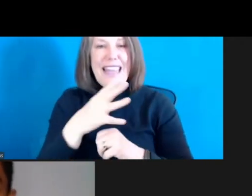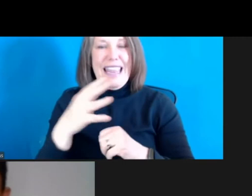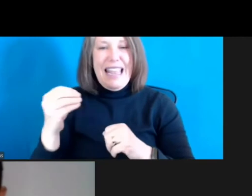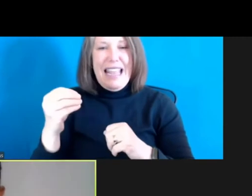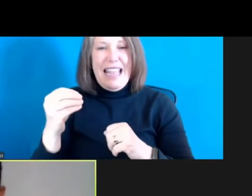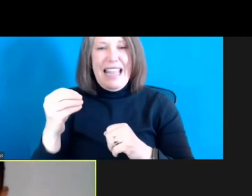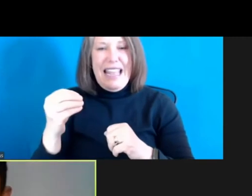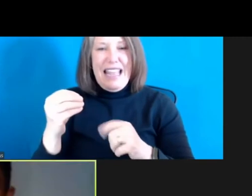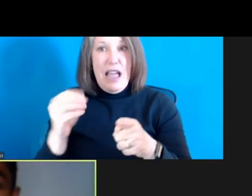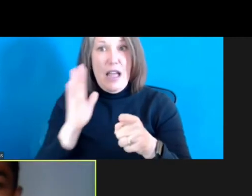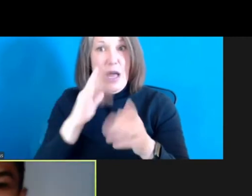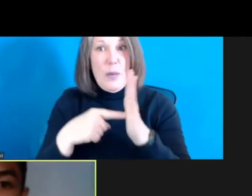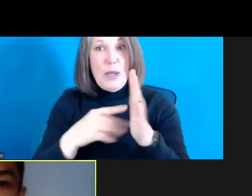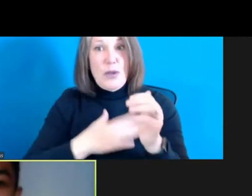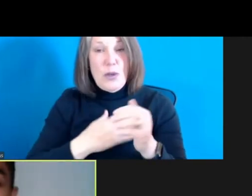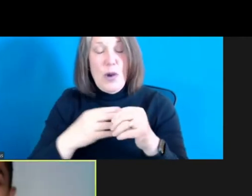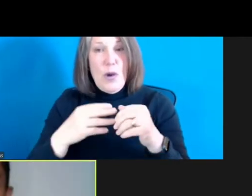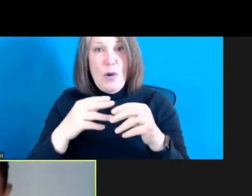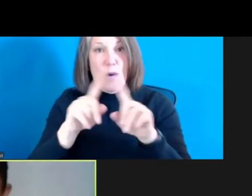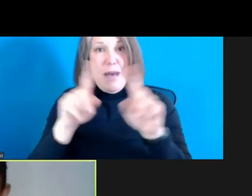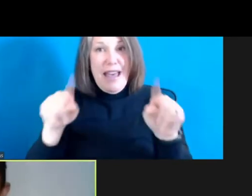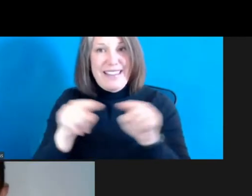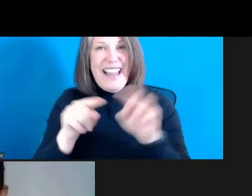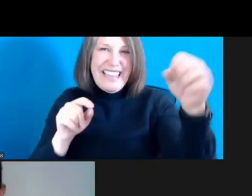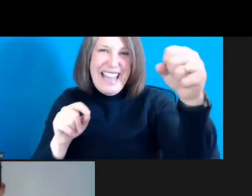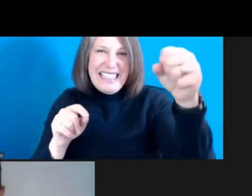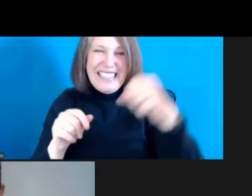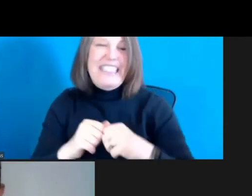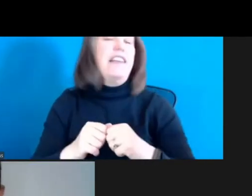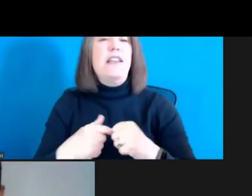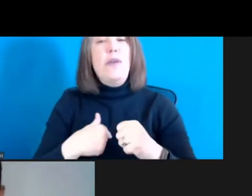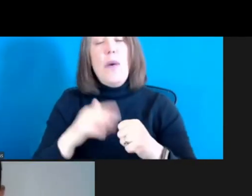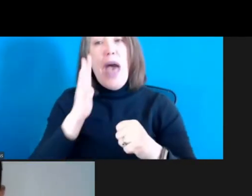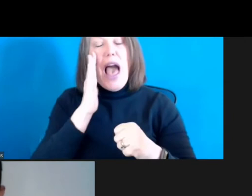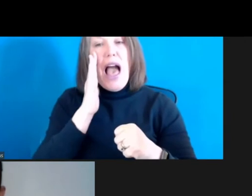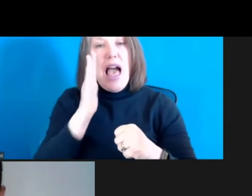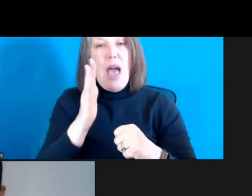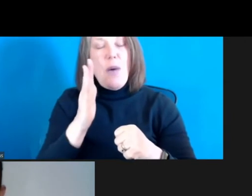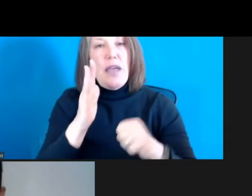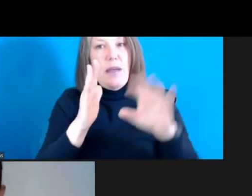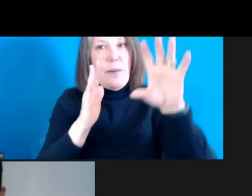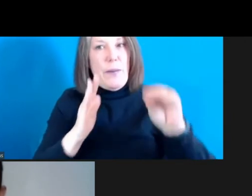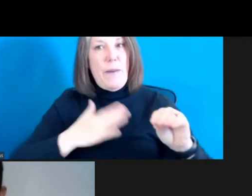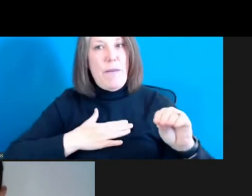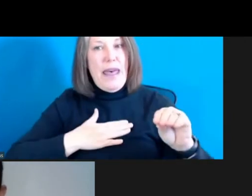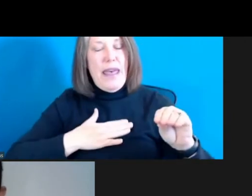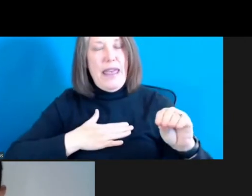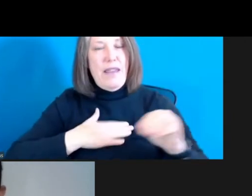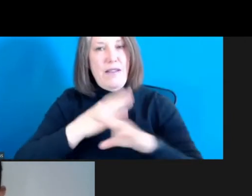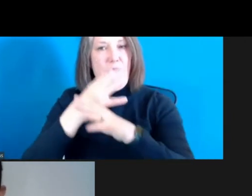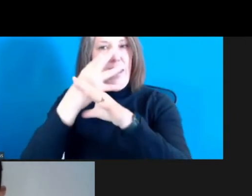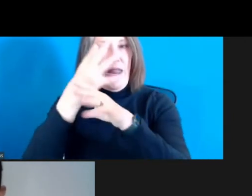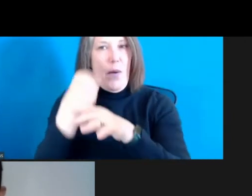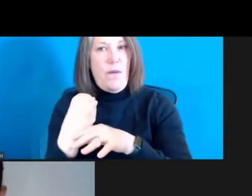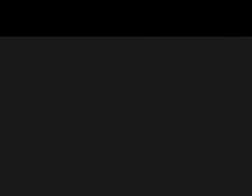I will slide up. Yes, you may. So I am going to remove my video and